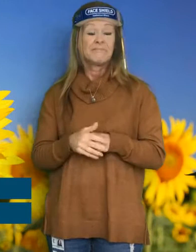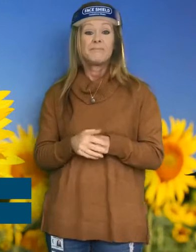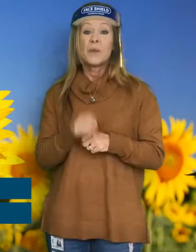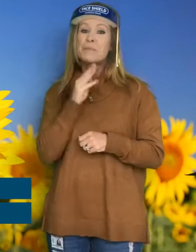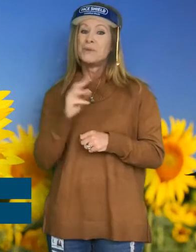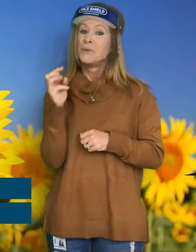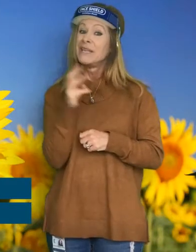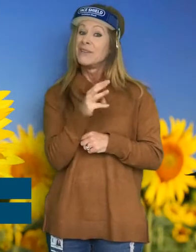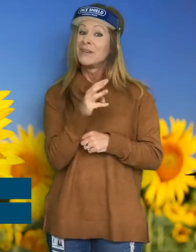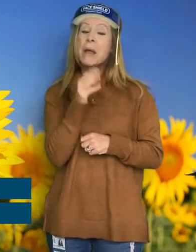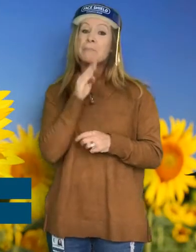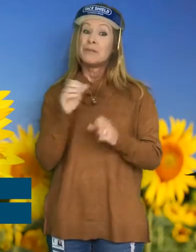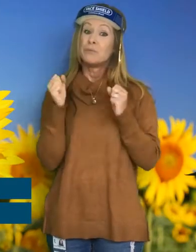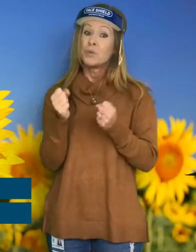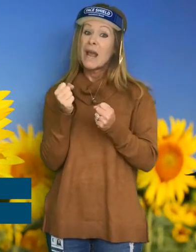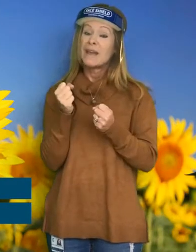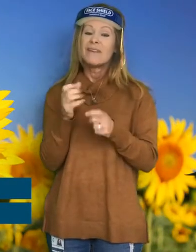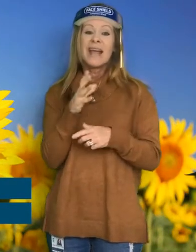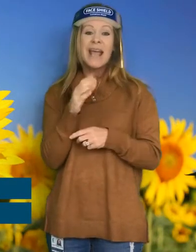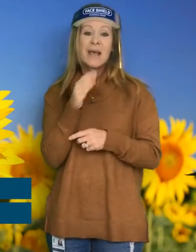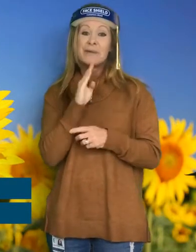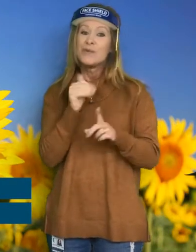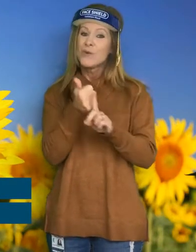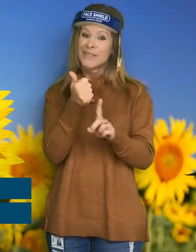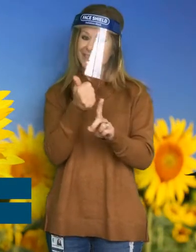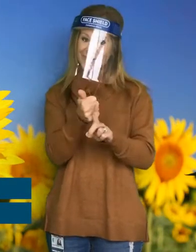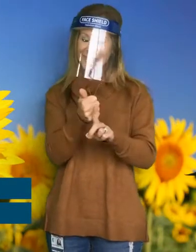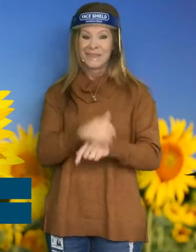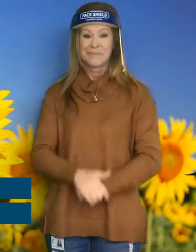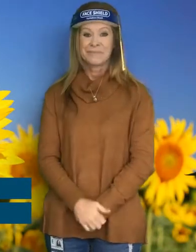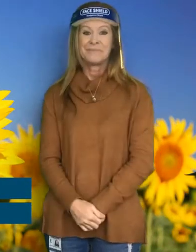Be weird, be brave, be yourself.